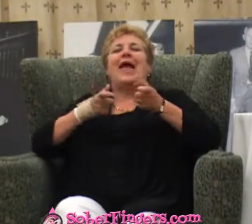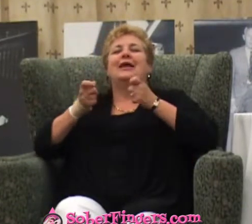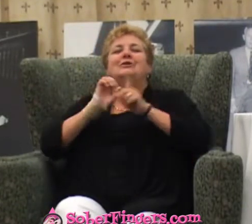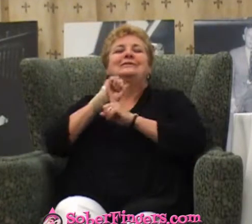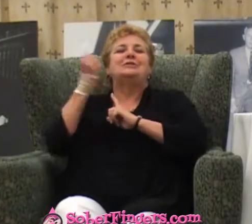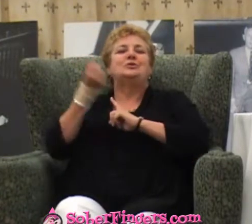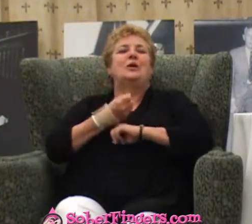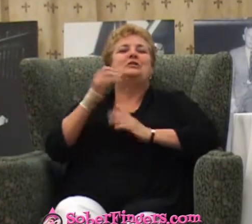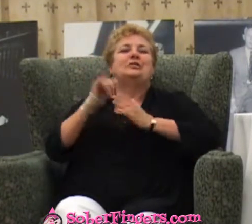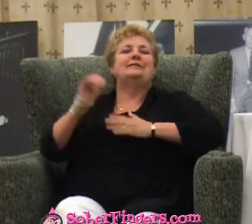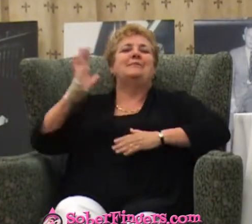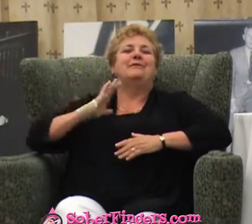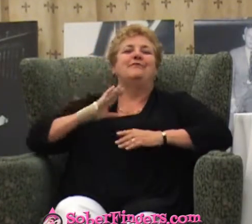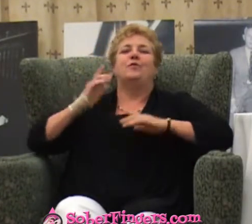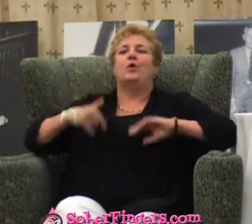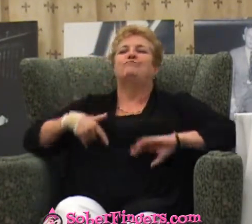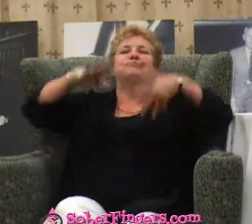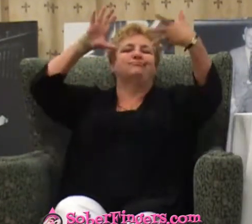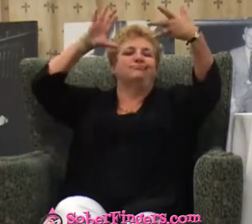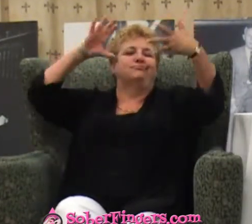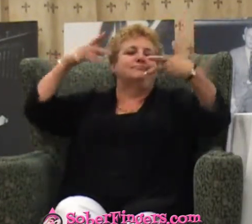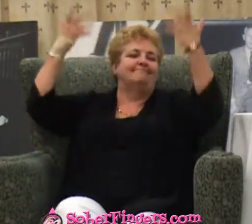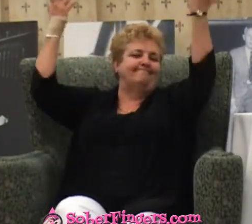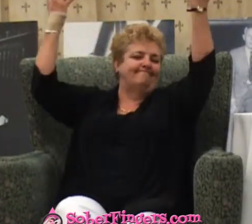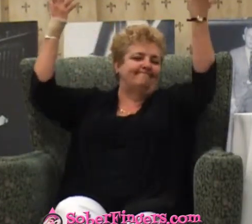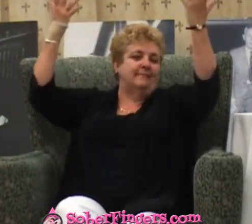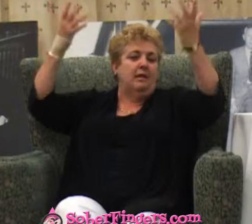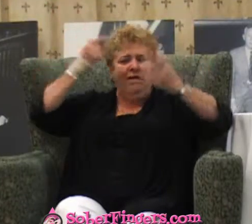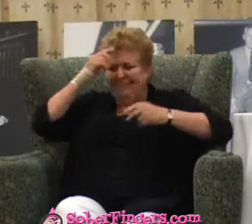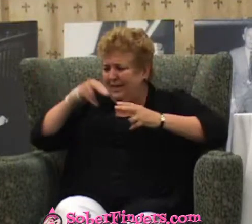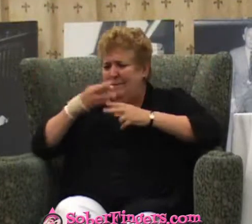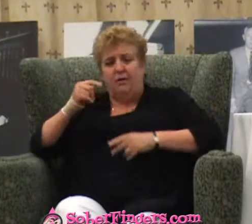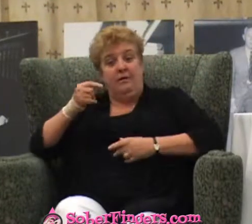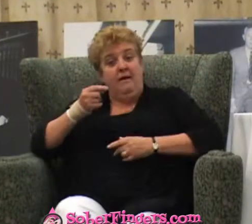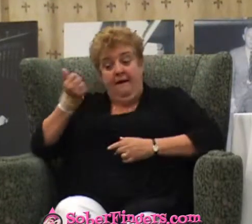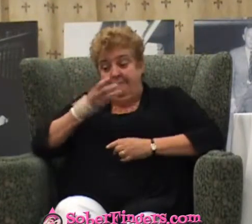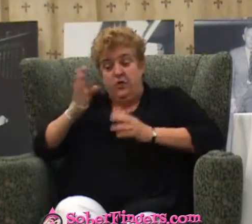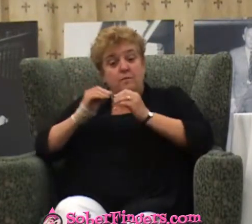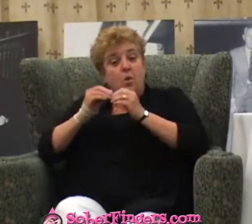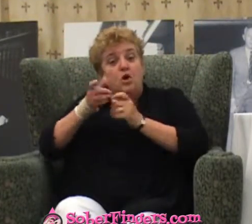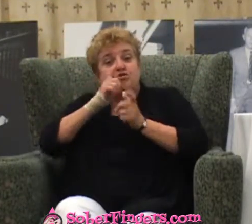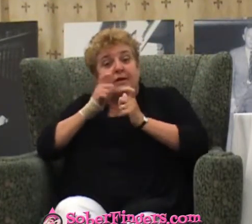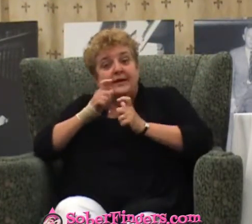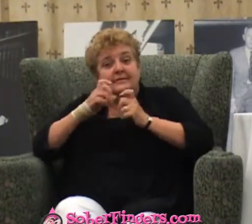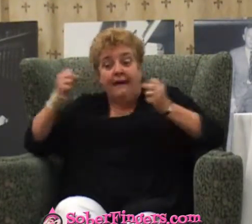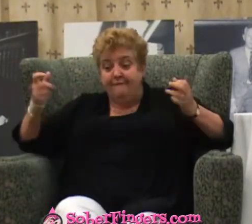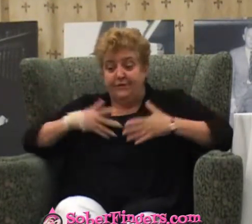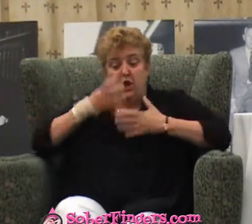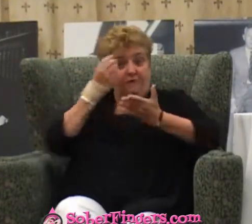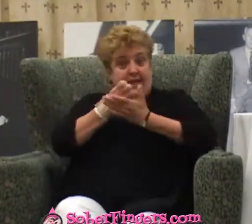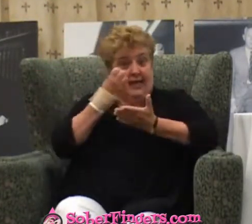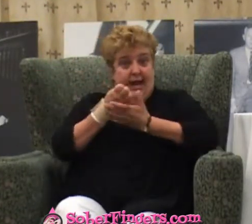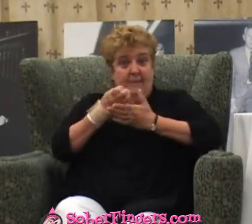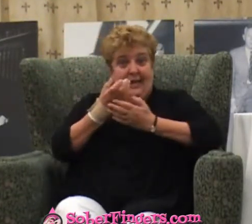me. Think about it. You give me a couple more drinks, fear of people and economic insecurity leave me, I'm buying the whole bar